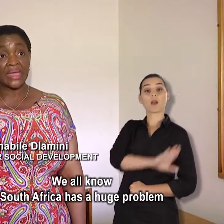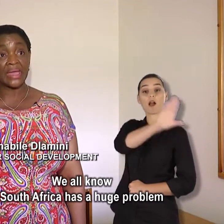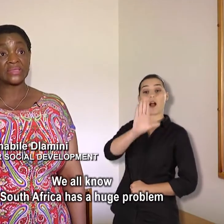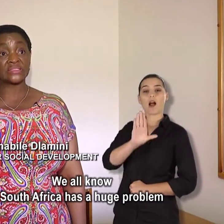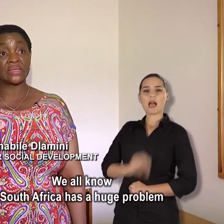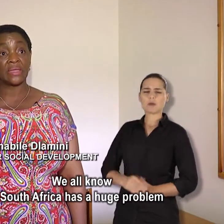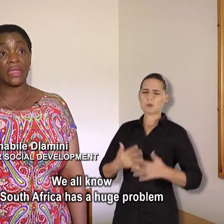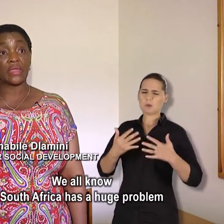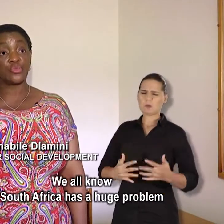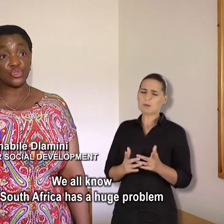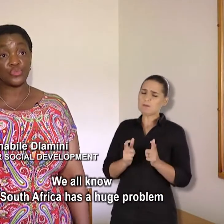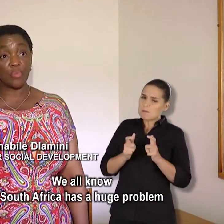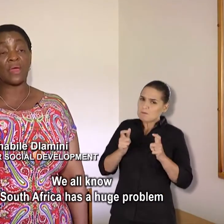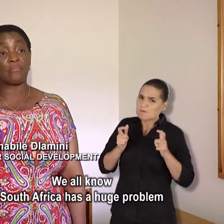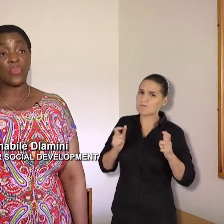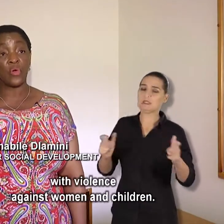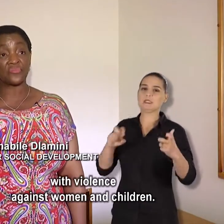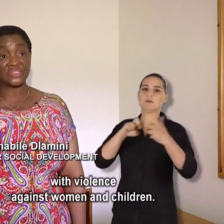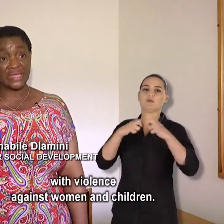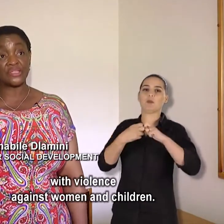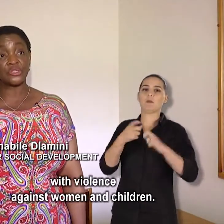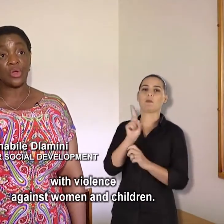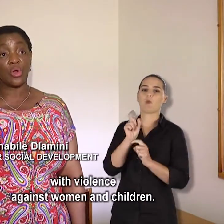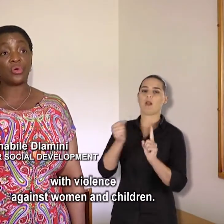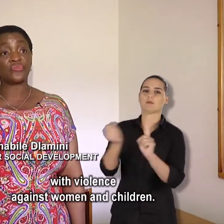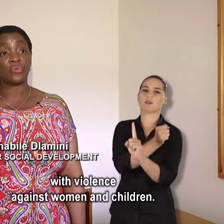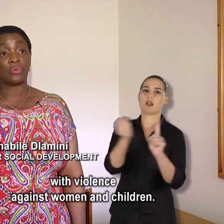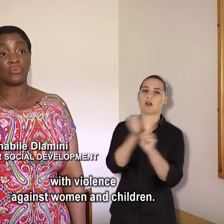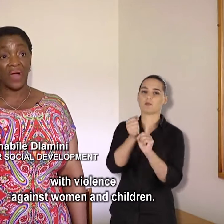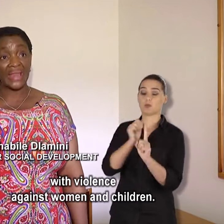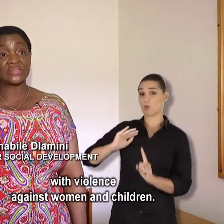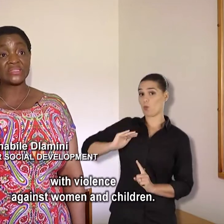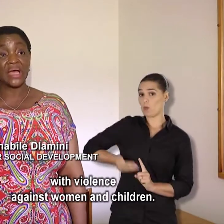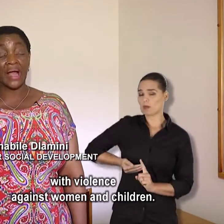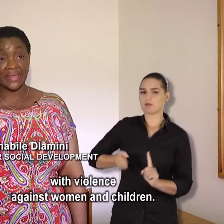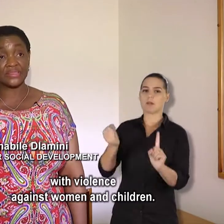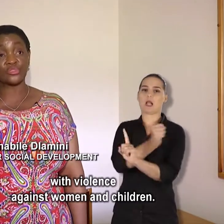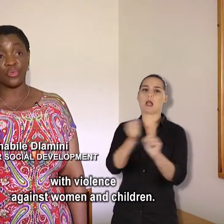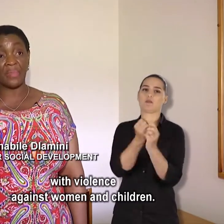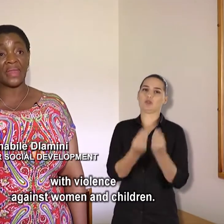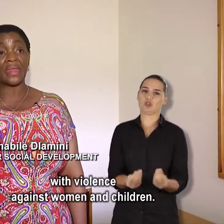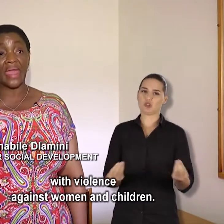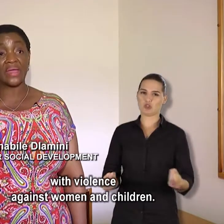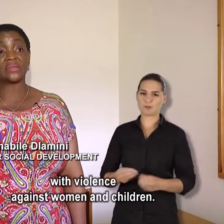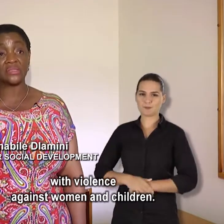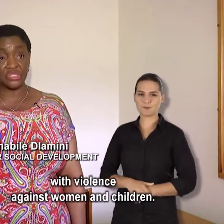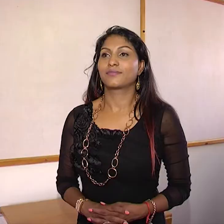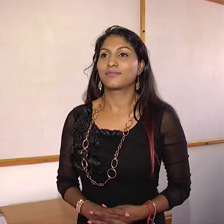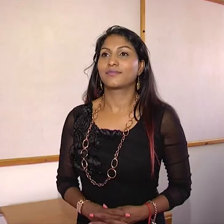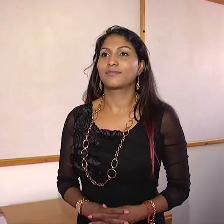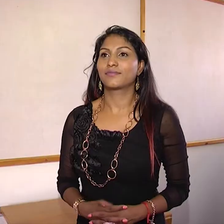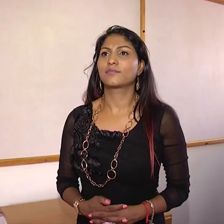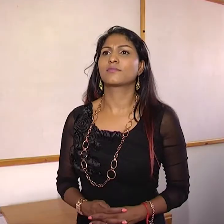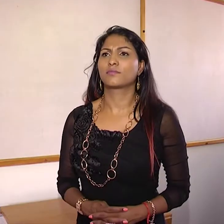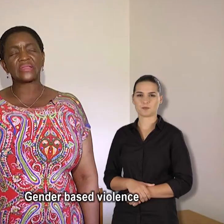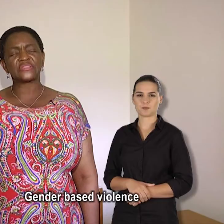society has a huge problem of the scourge of violence against women and